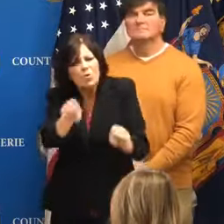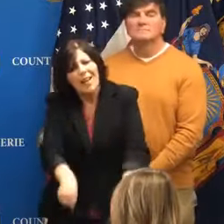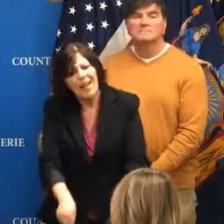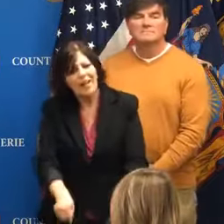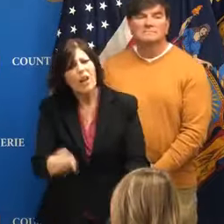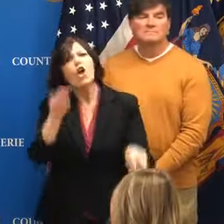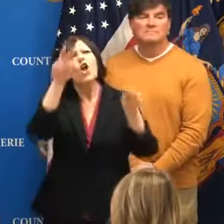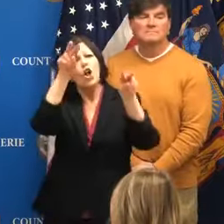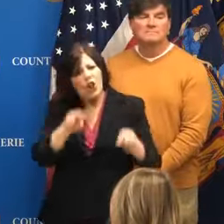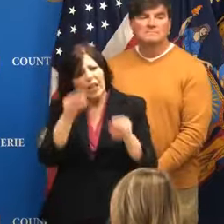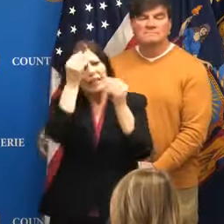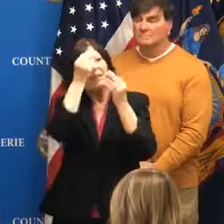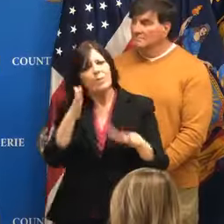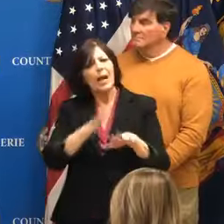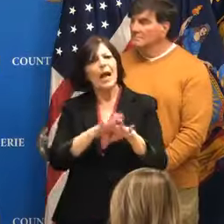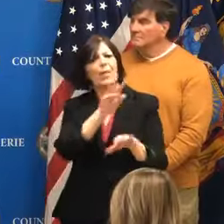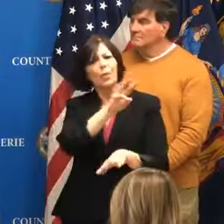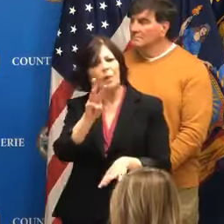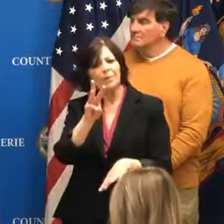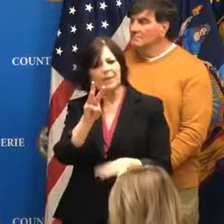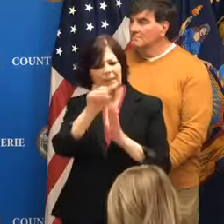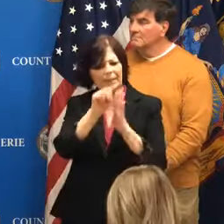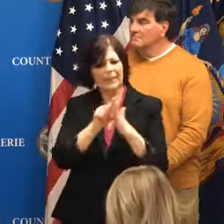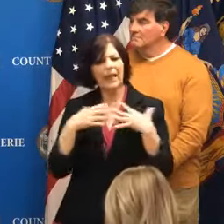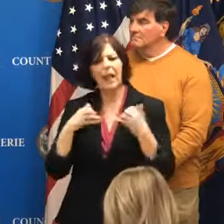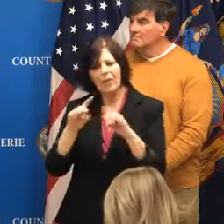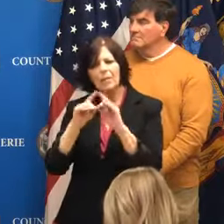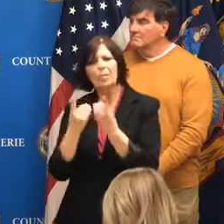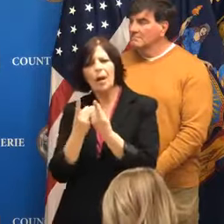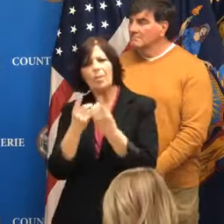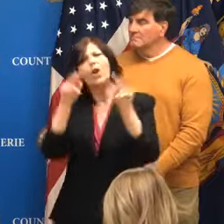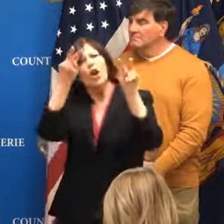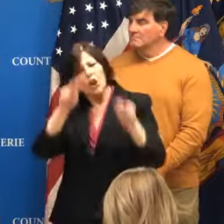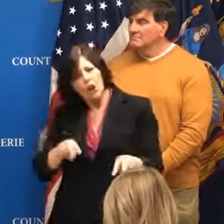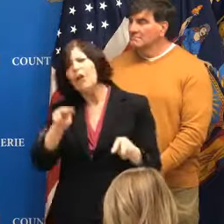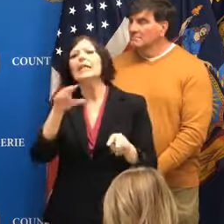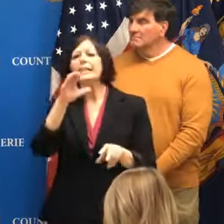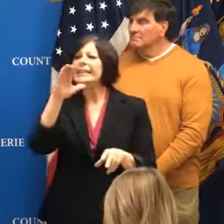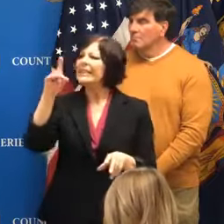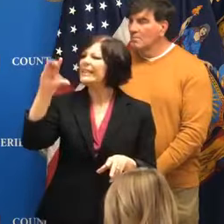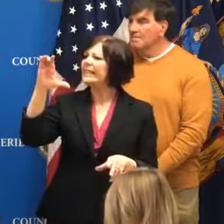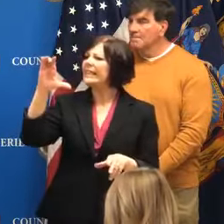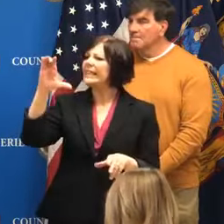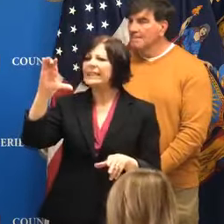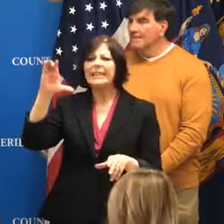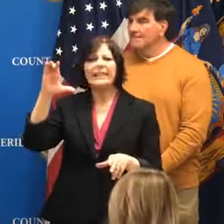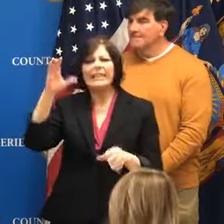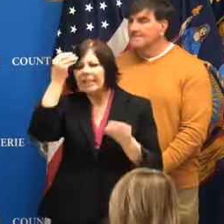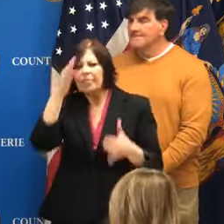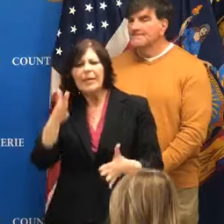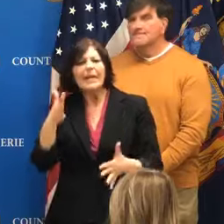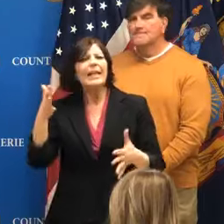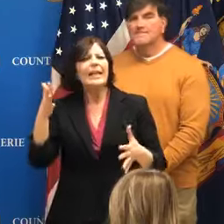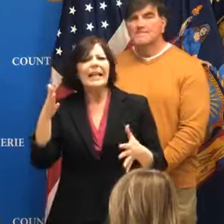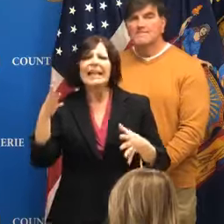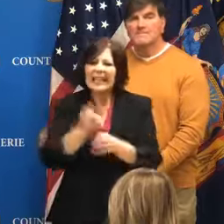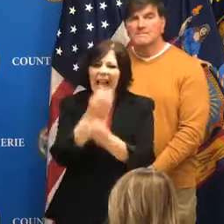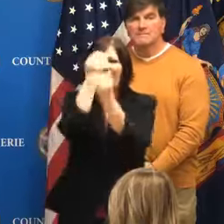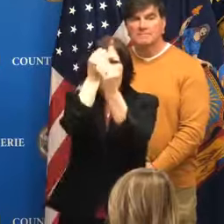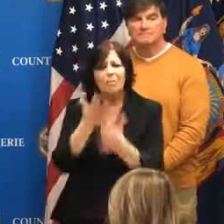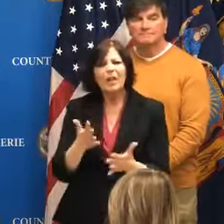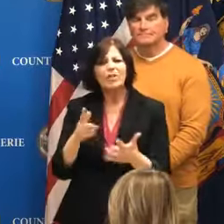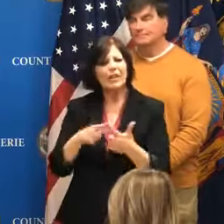the information that we have on our website and the State Health Department's website and the CDC's website, and get that great information